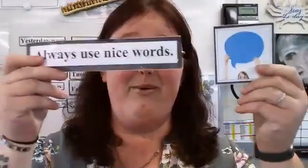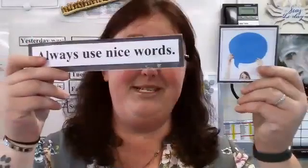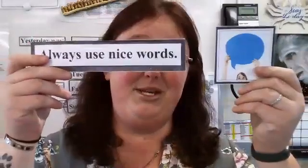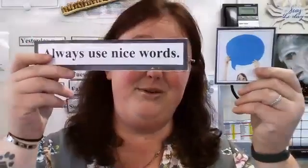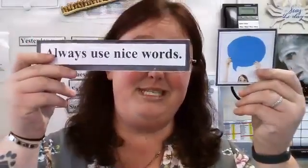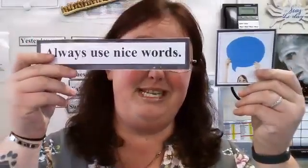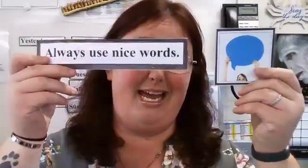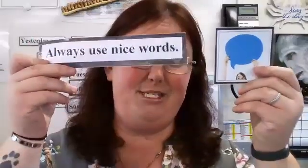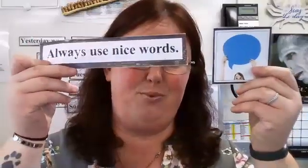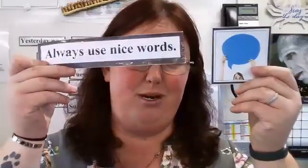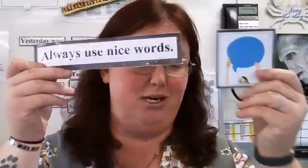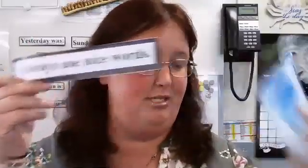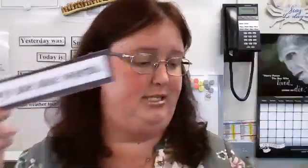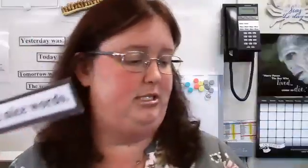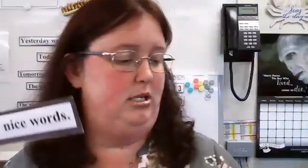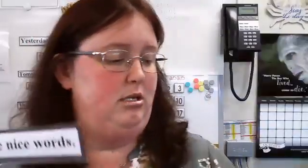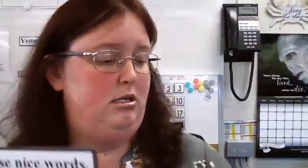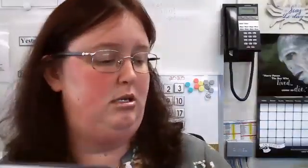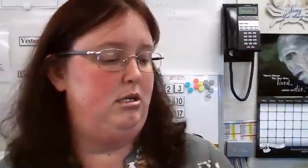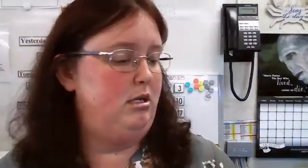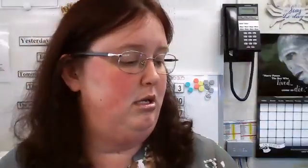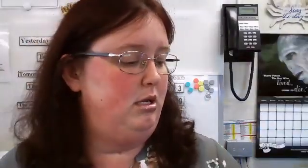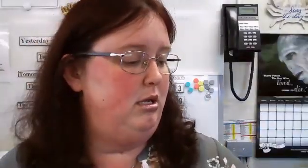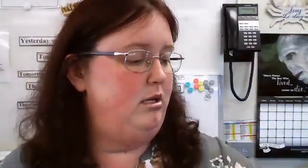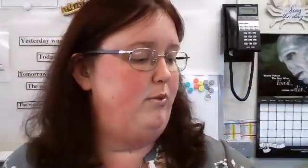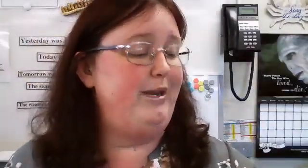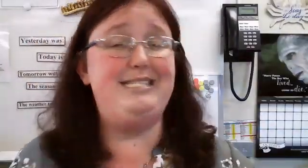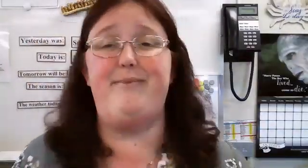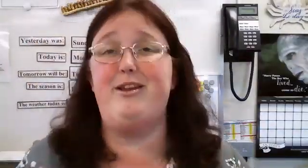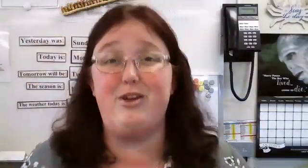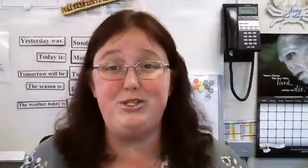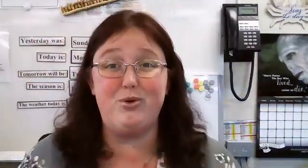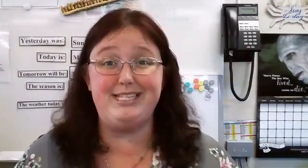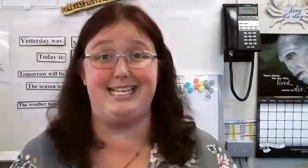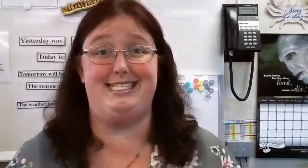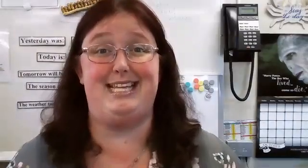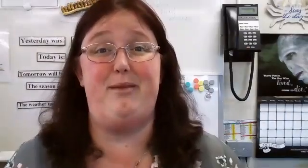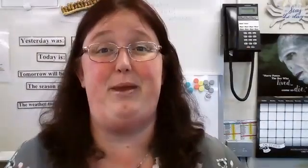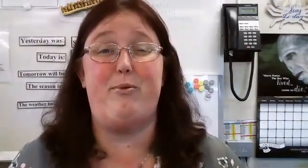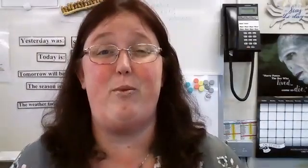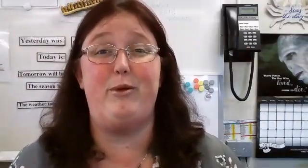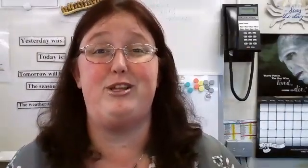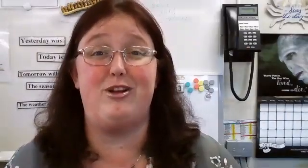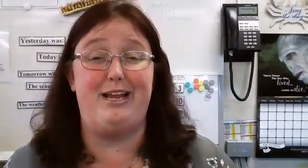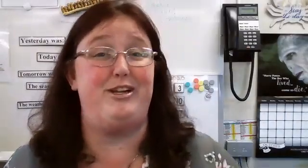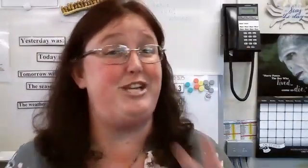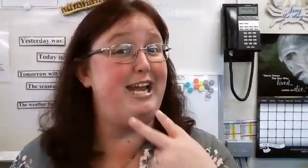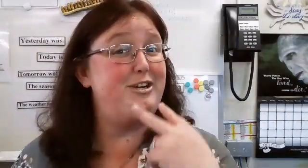Always use nice words. We need to make good choices and be appropriate with our language and our